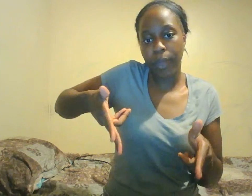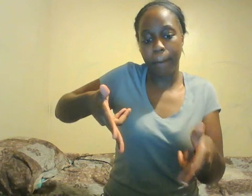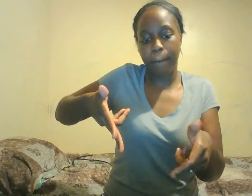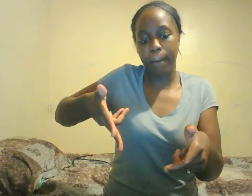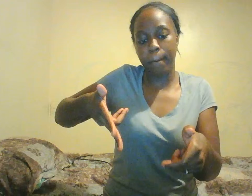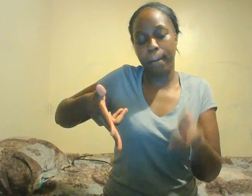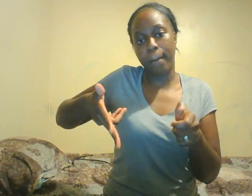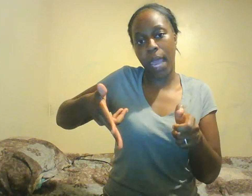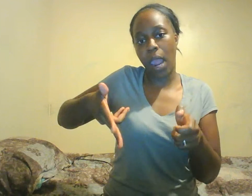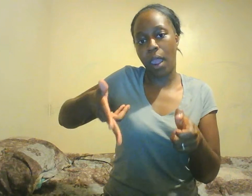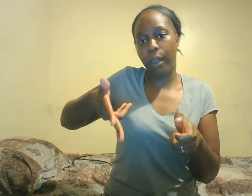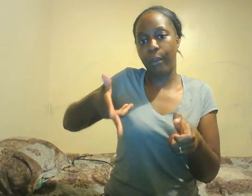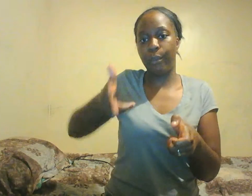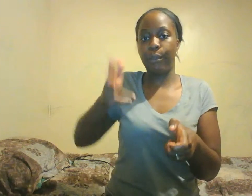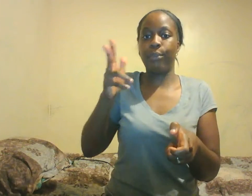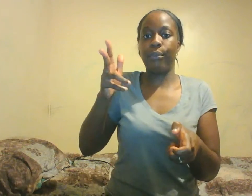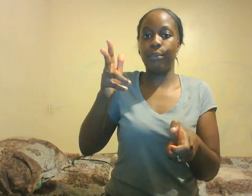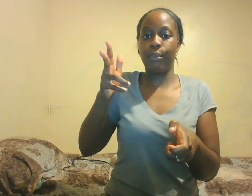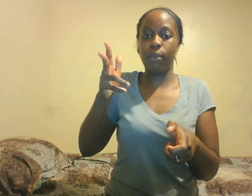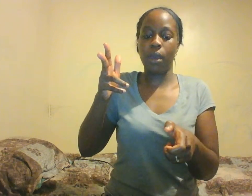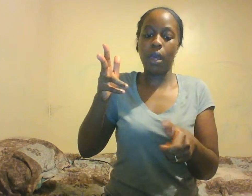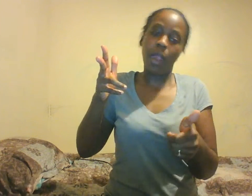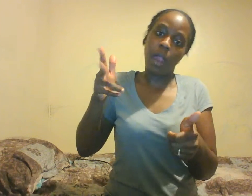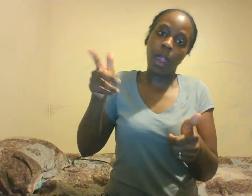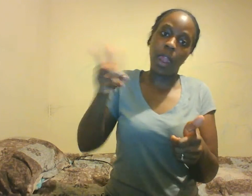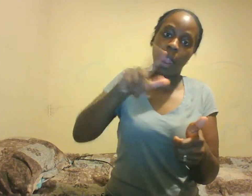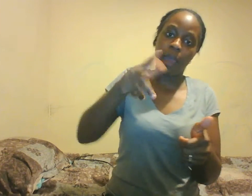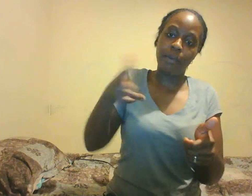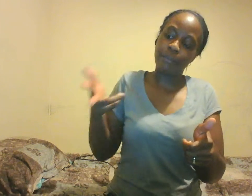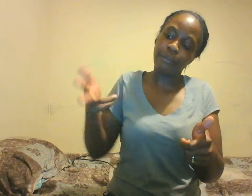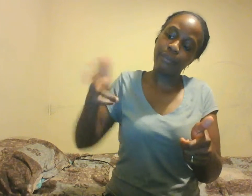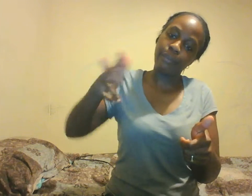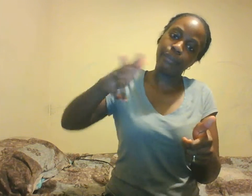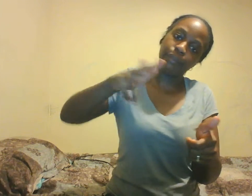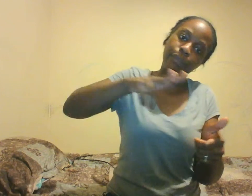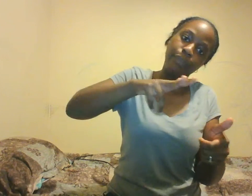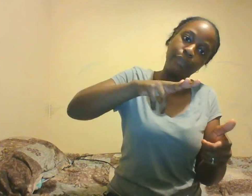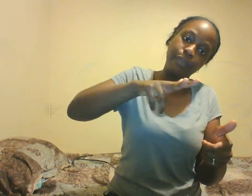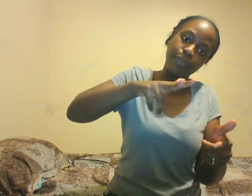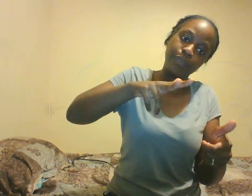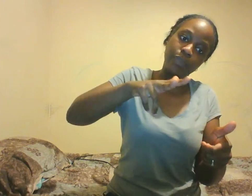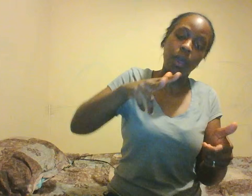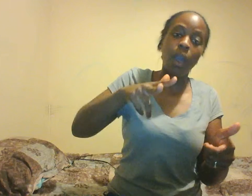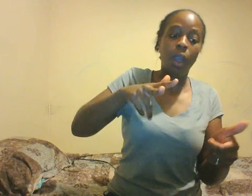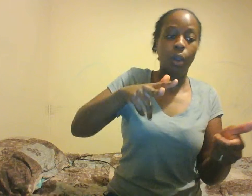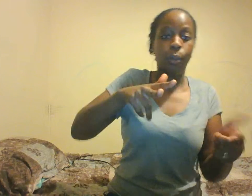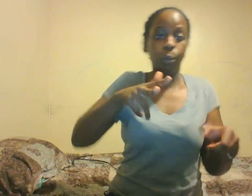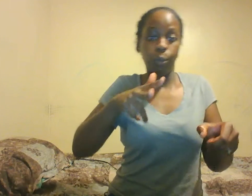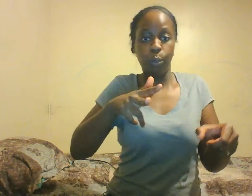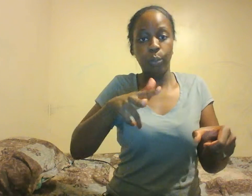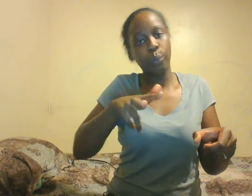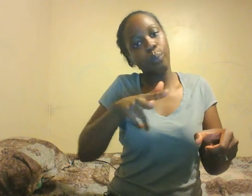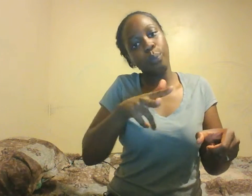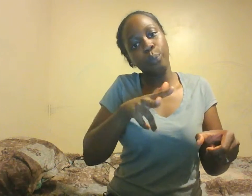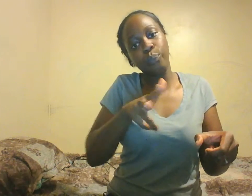I push the stick to the left, the helicopter will tilt left. When I push the stick to the right, the helicopter will tilt